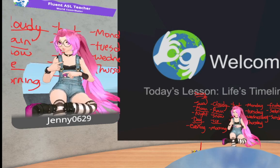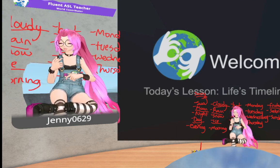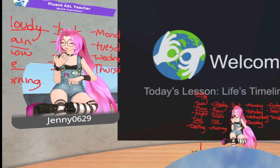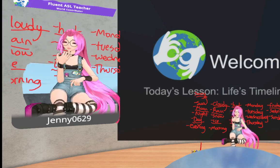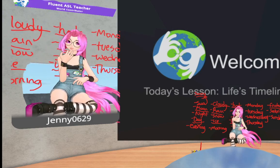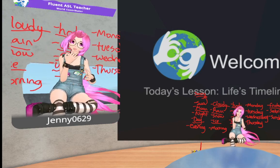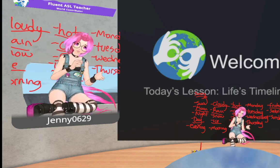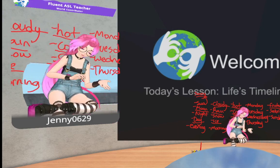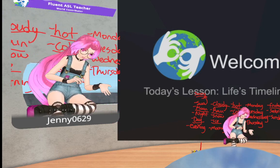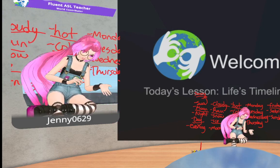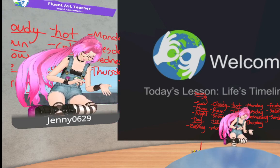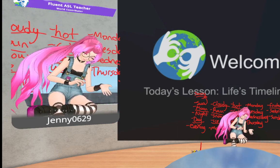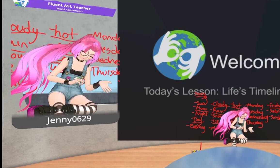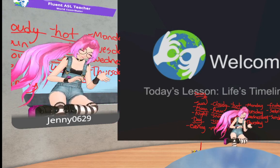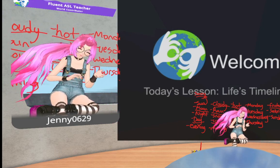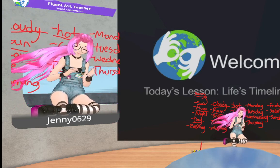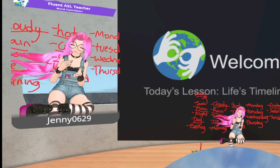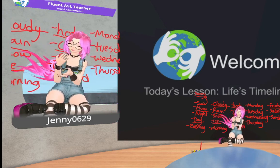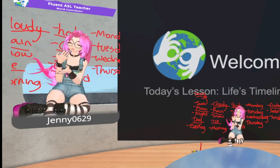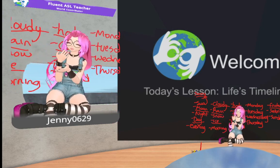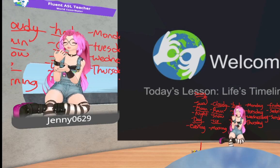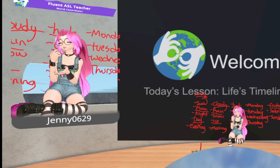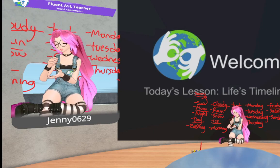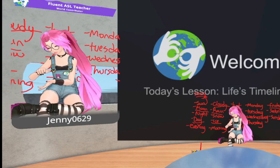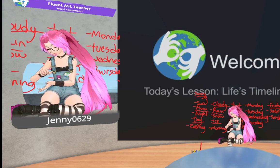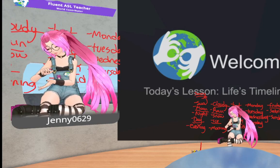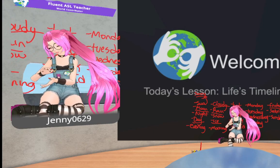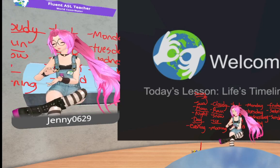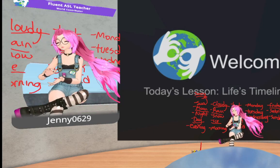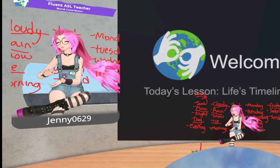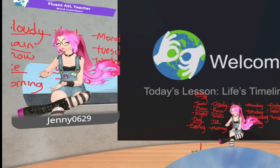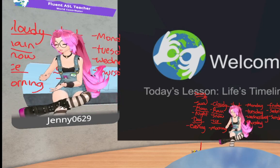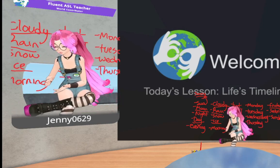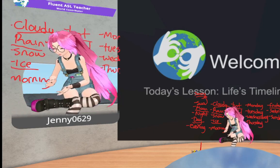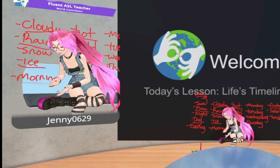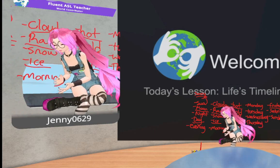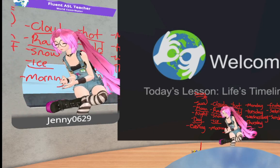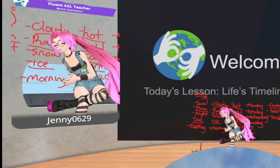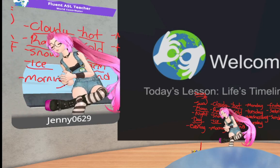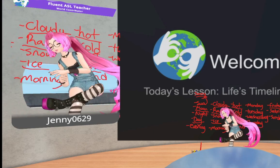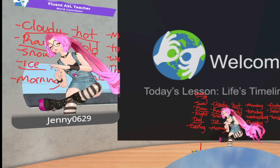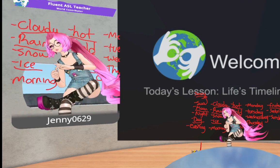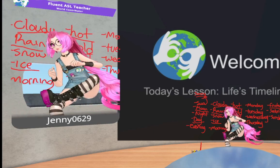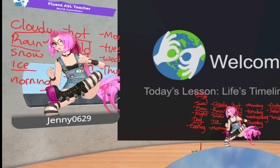sign. It's like something could be hot or something could be hot.